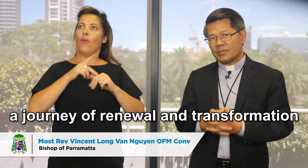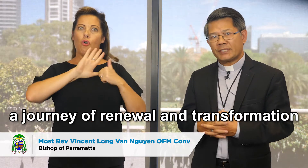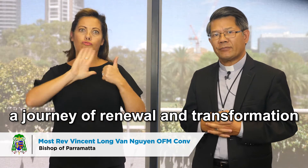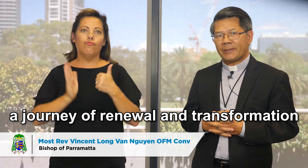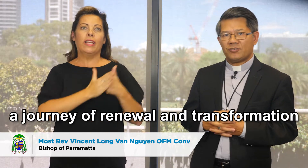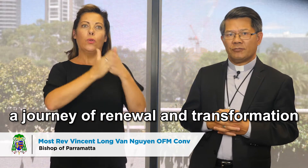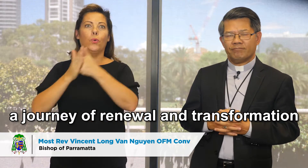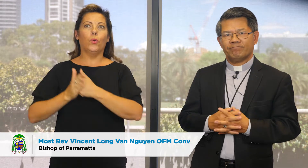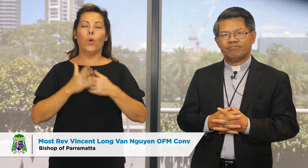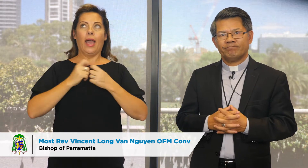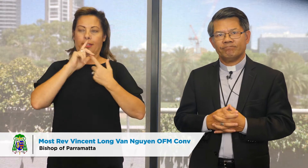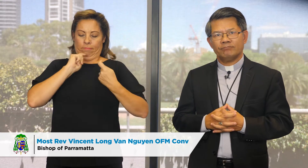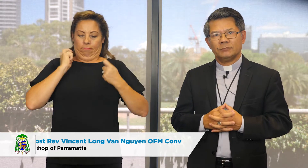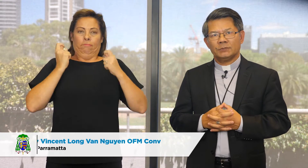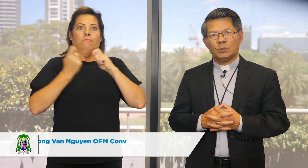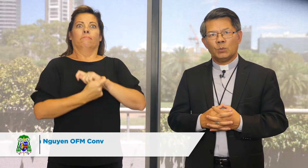and transformation.